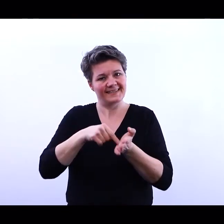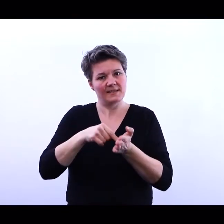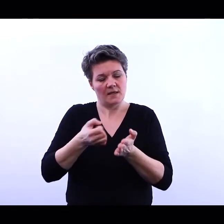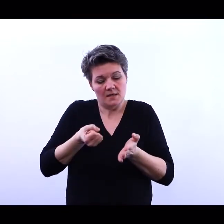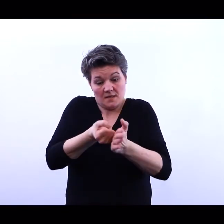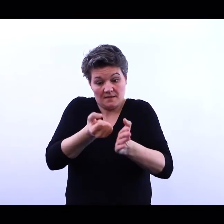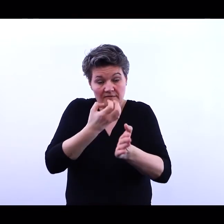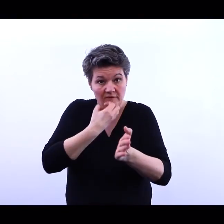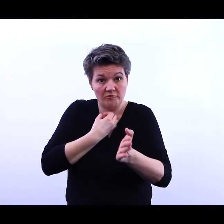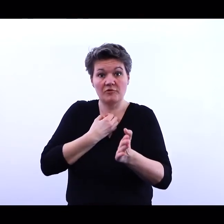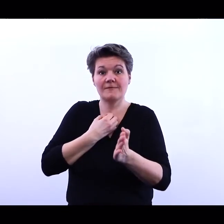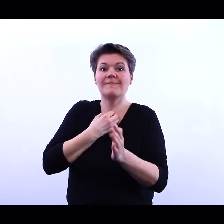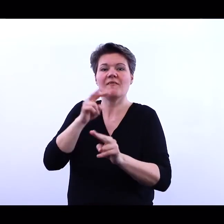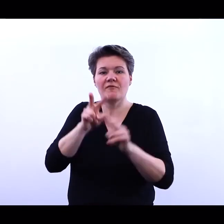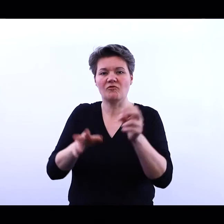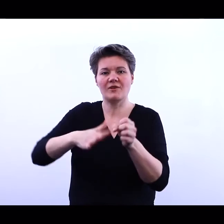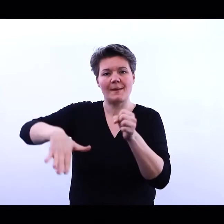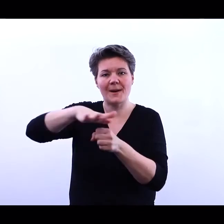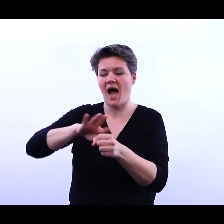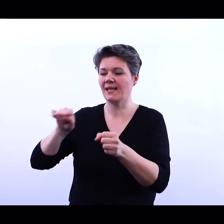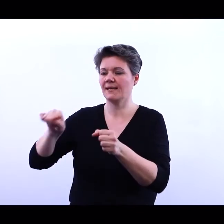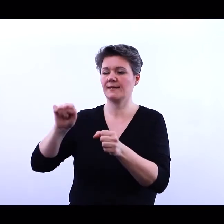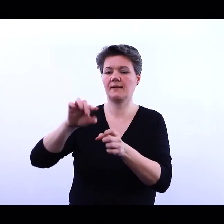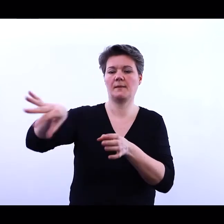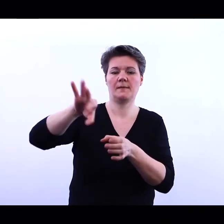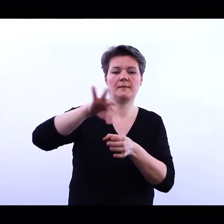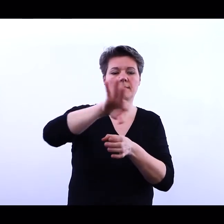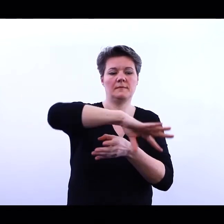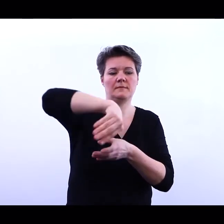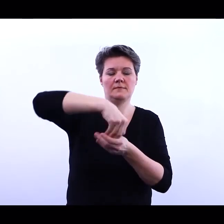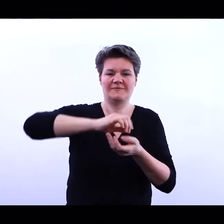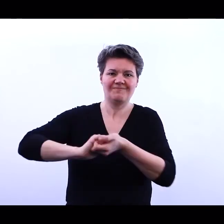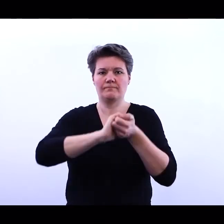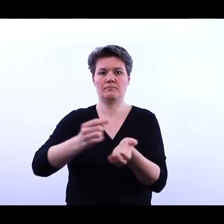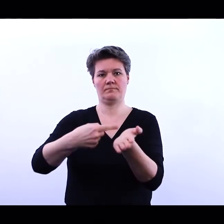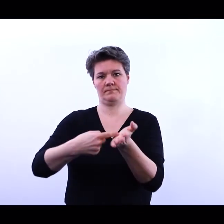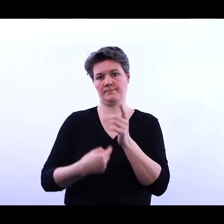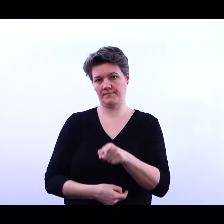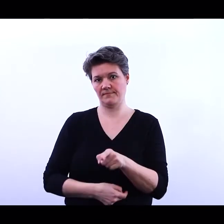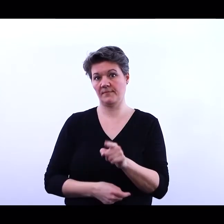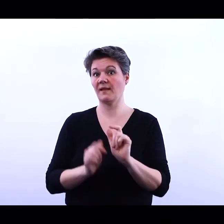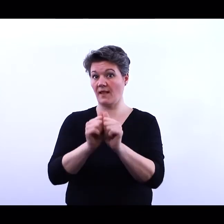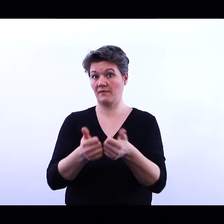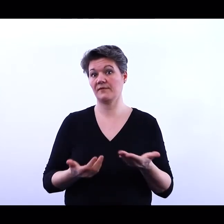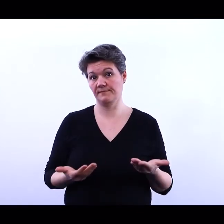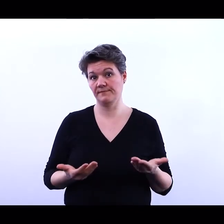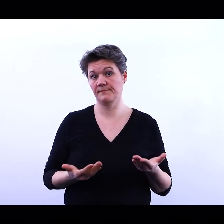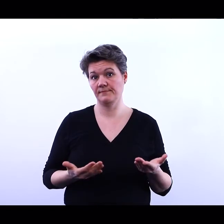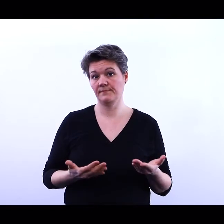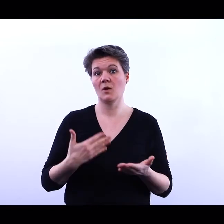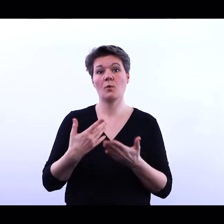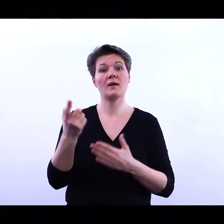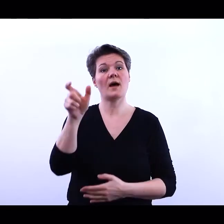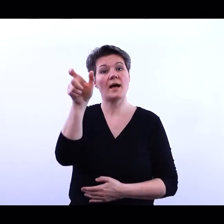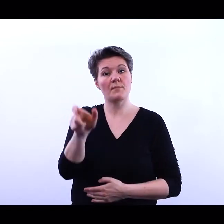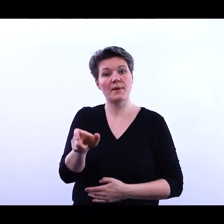assemble from different departments or teams, and especially if you can have someone that is positioned